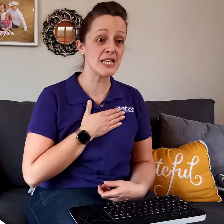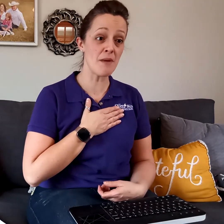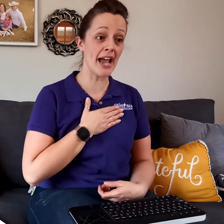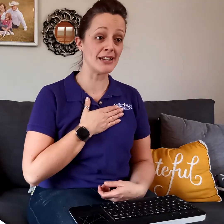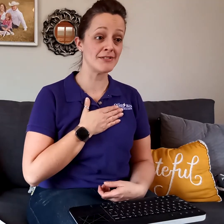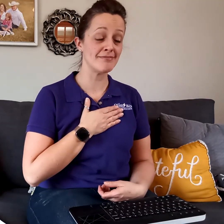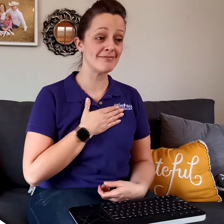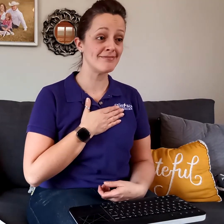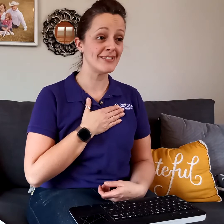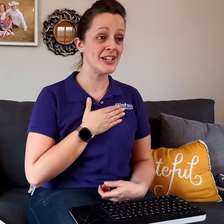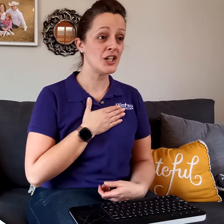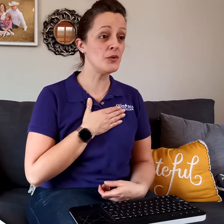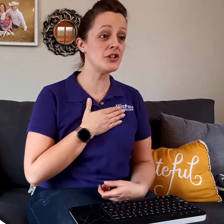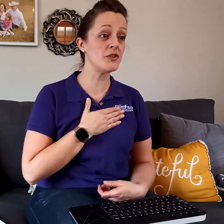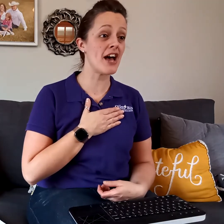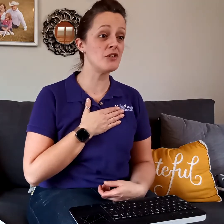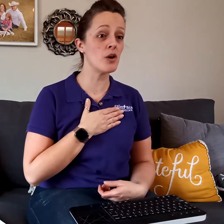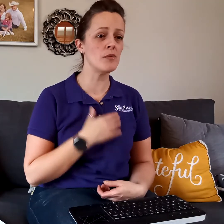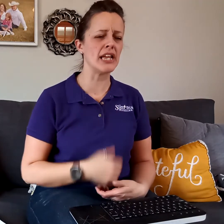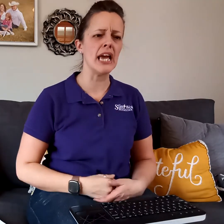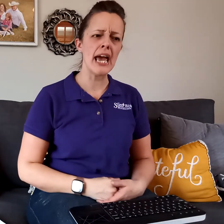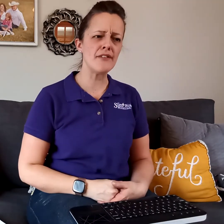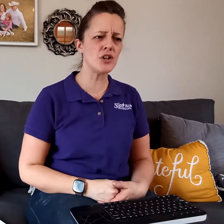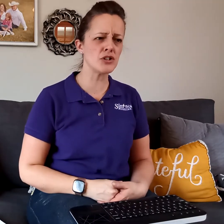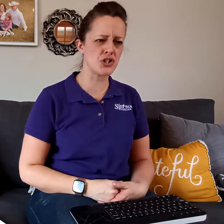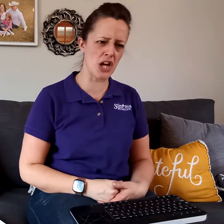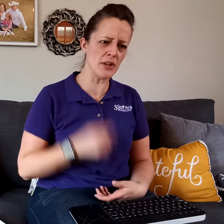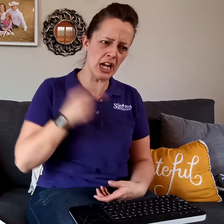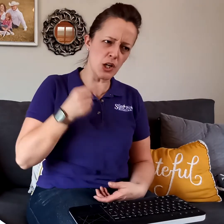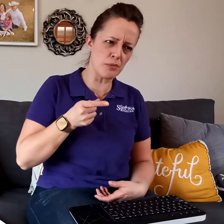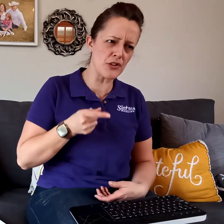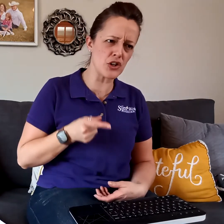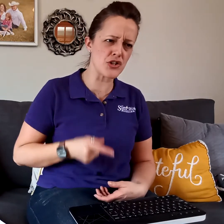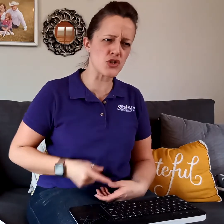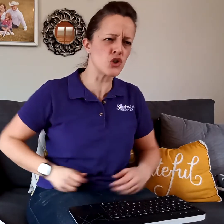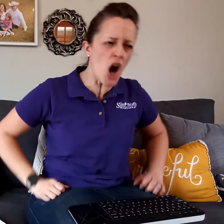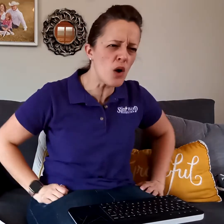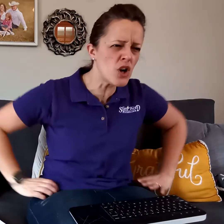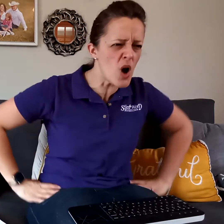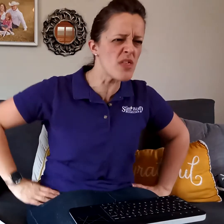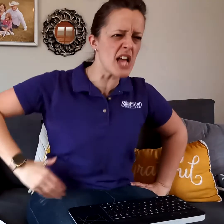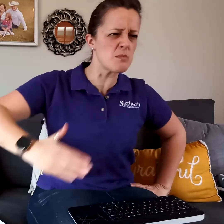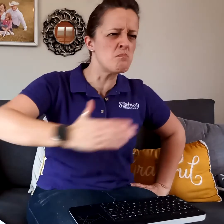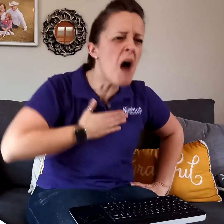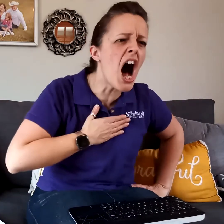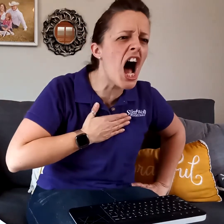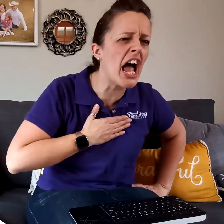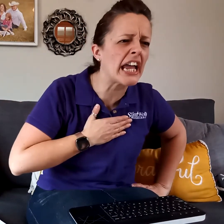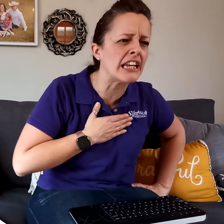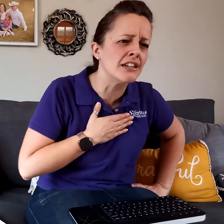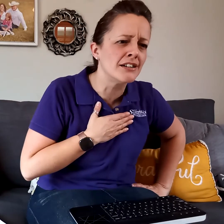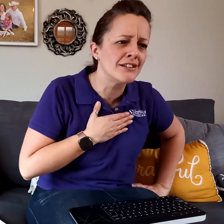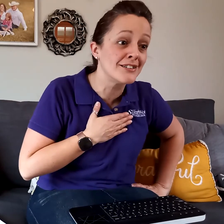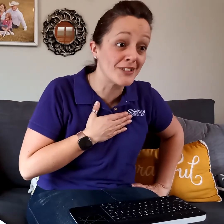mine. You would do that normally. If you're shouting at your brother or sister, no, that's mine.